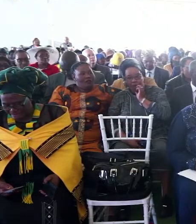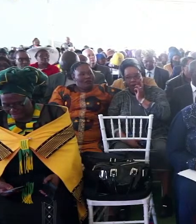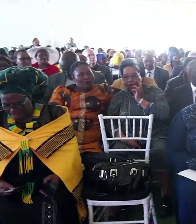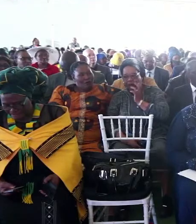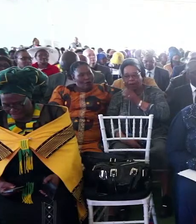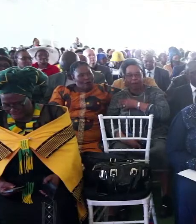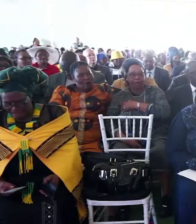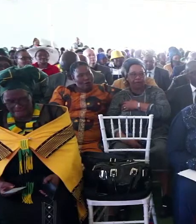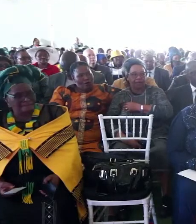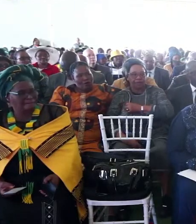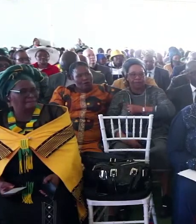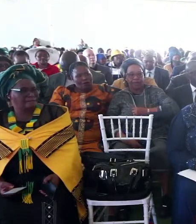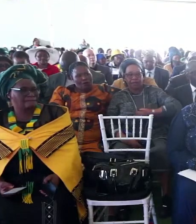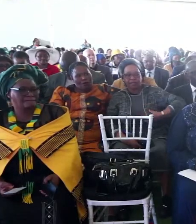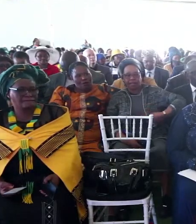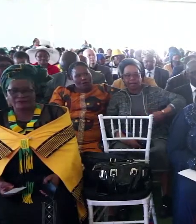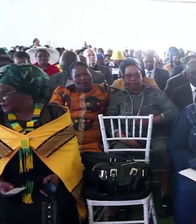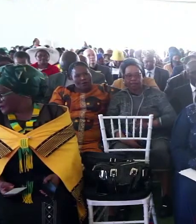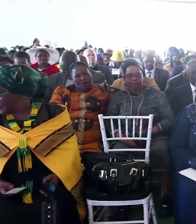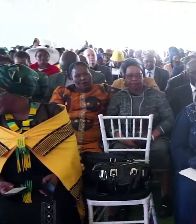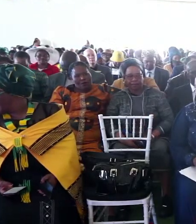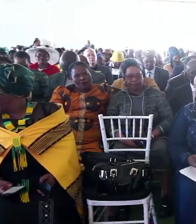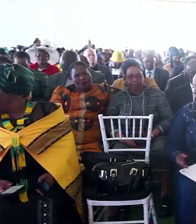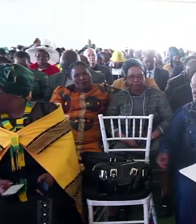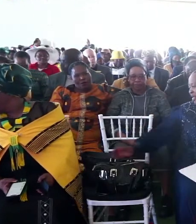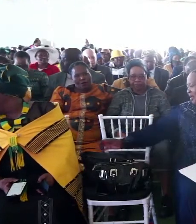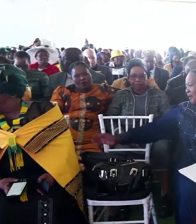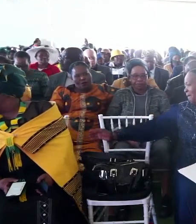Hayi masiphinde simqwabele.